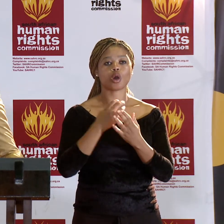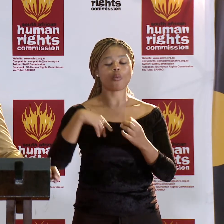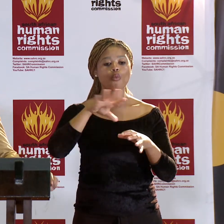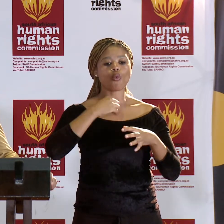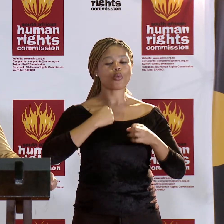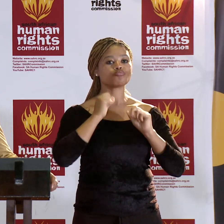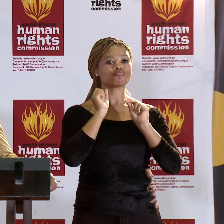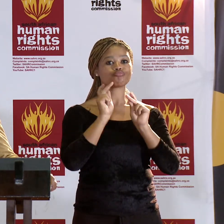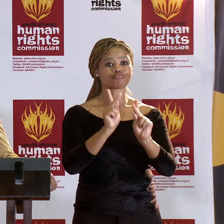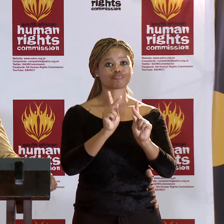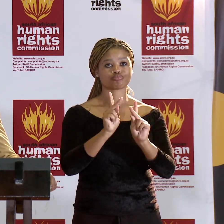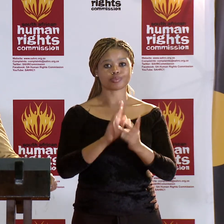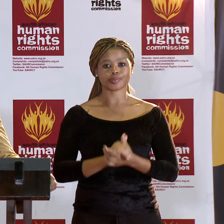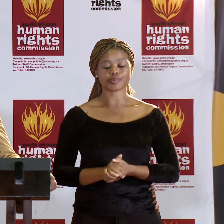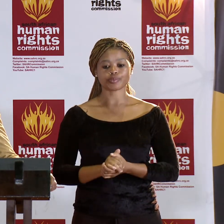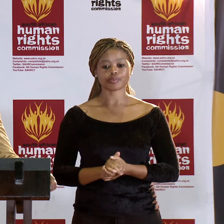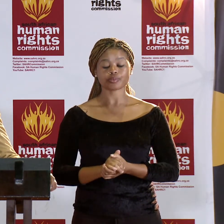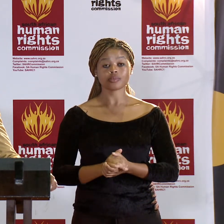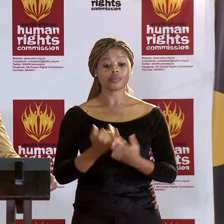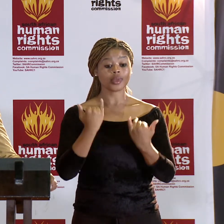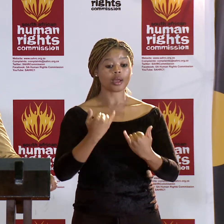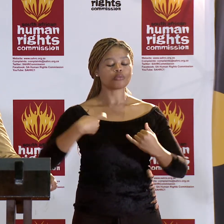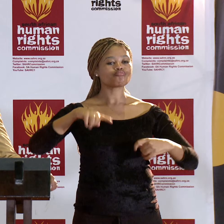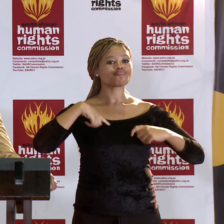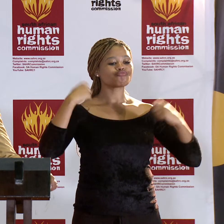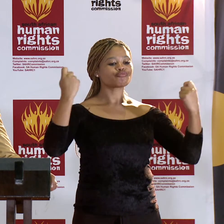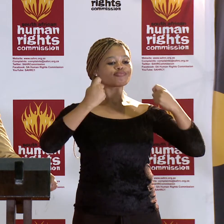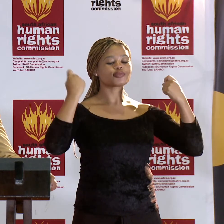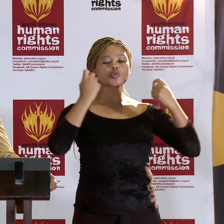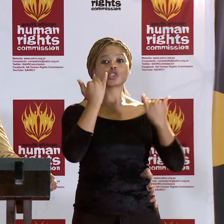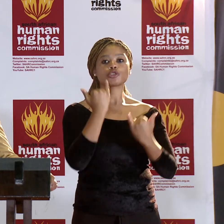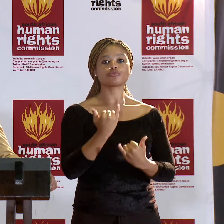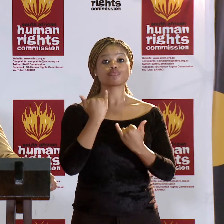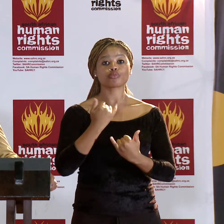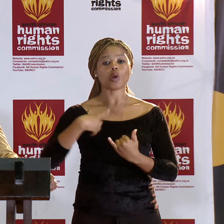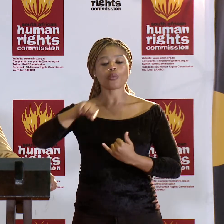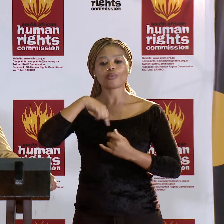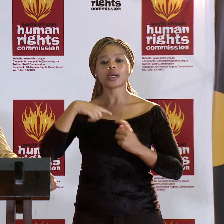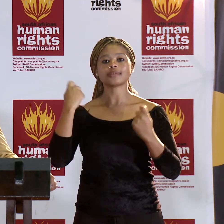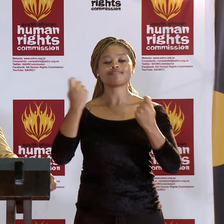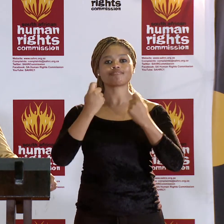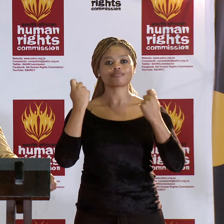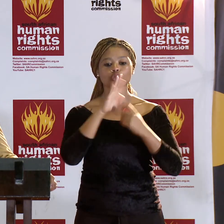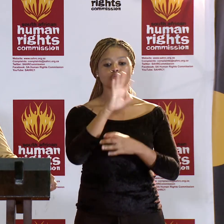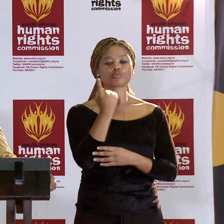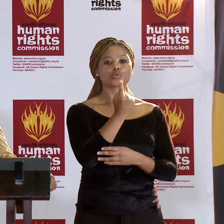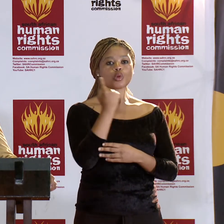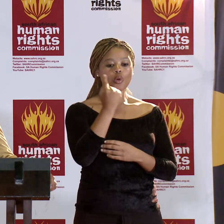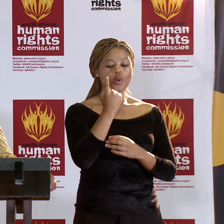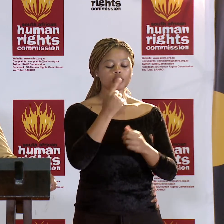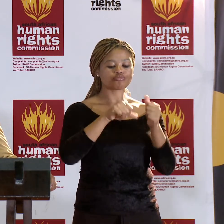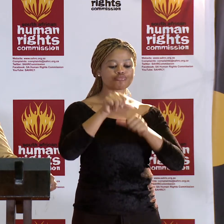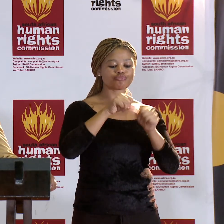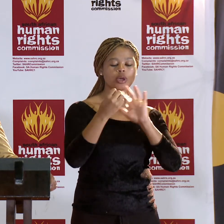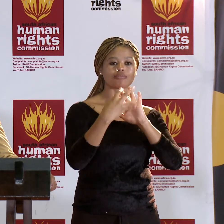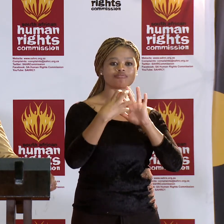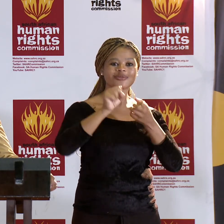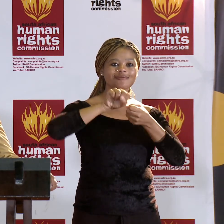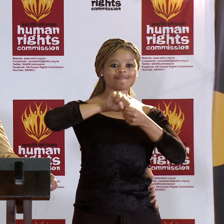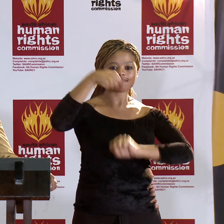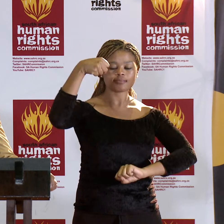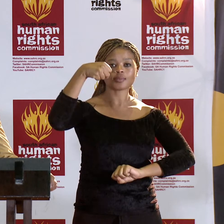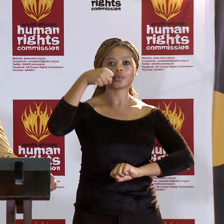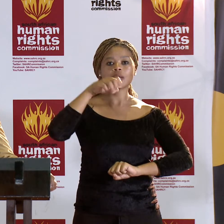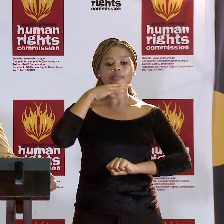okay. So we are celebrating today. We're celebrating not only our social media charter, which